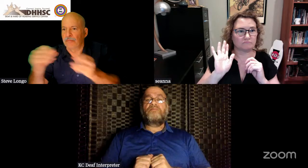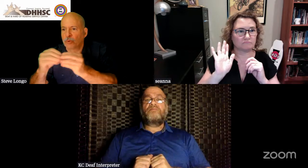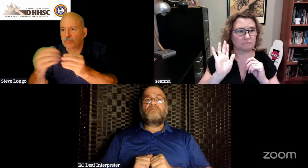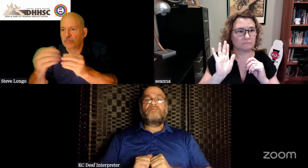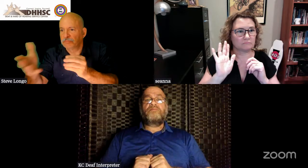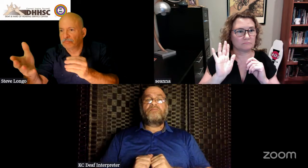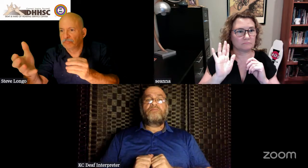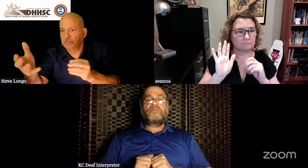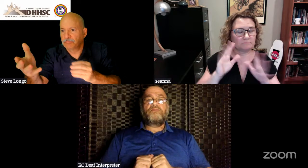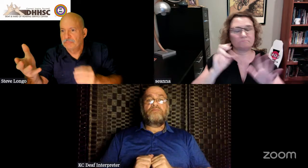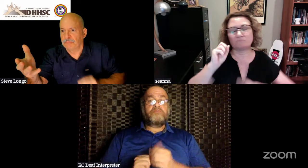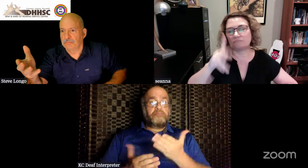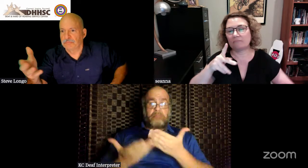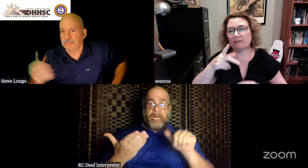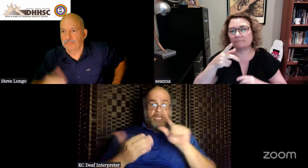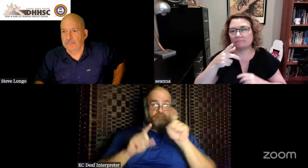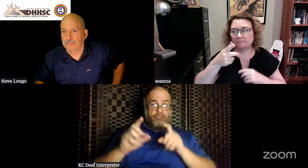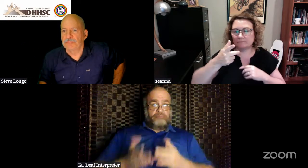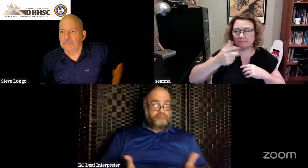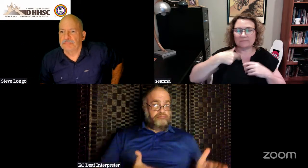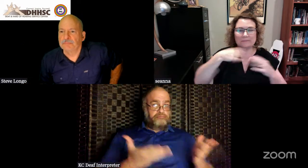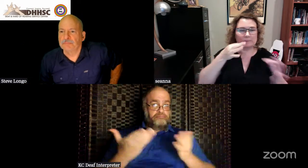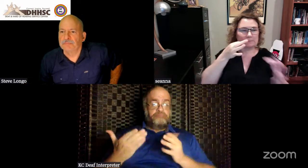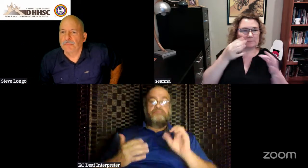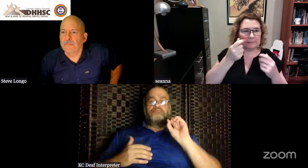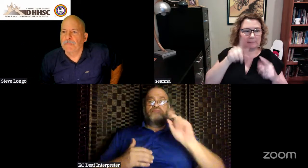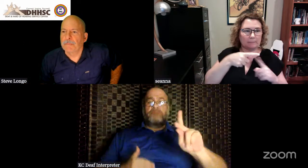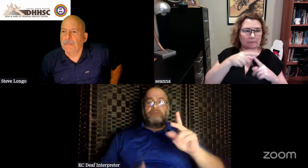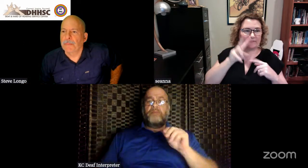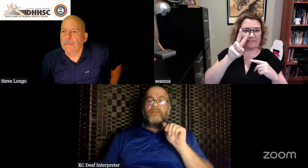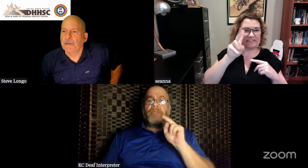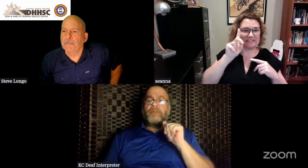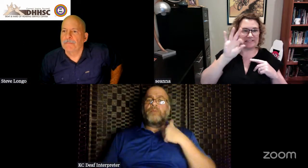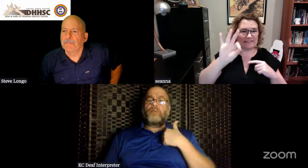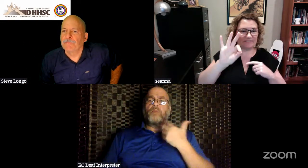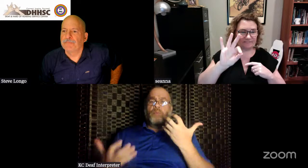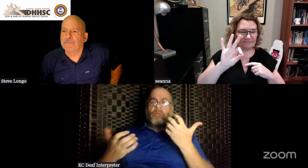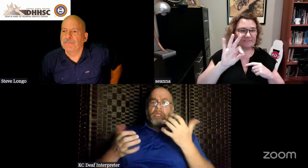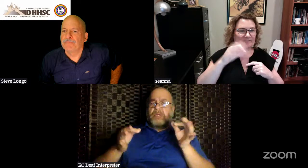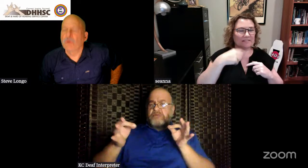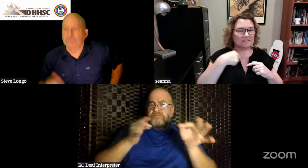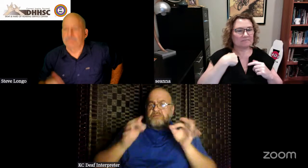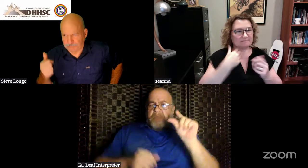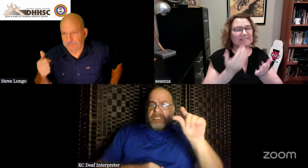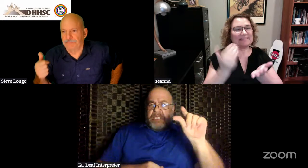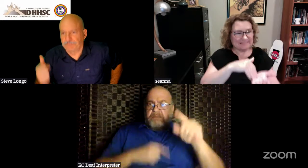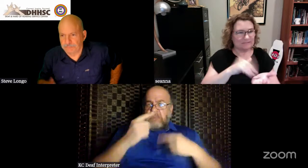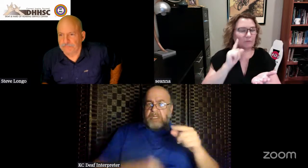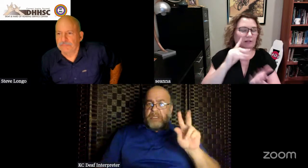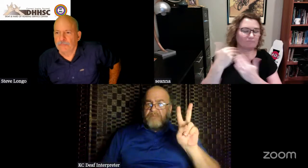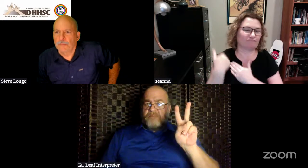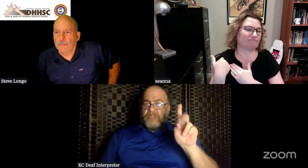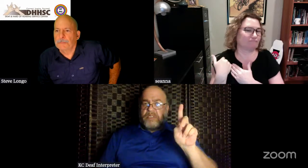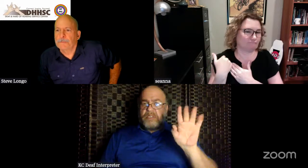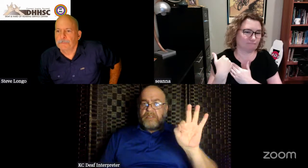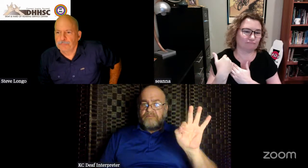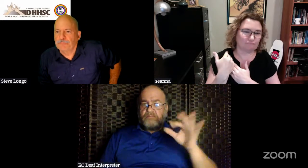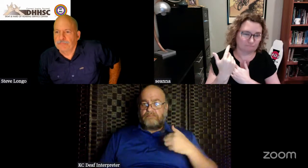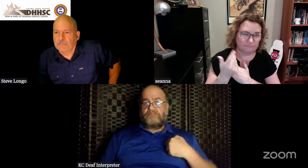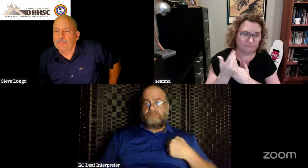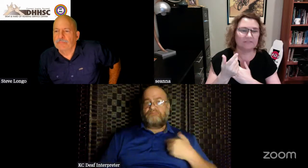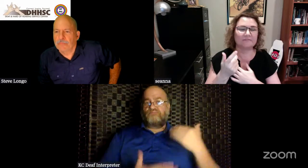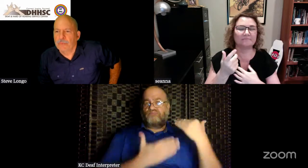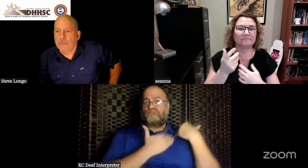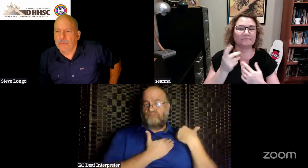I can talk a little bit. You have anything else to say? Anna is saying, I want to provide a little bit